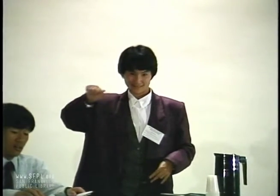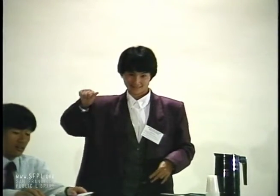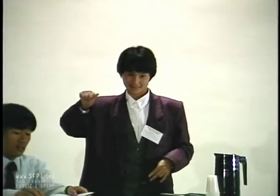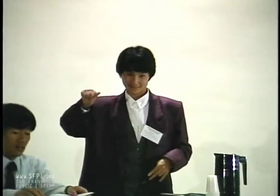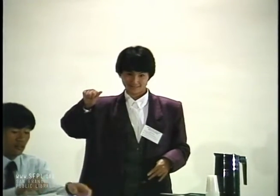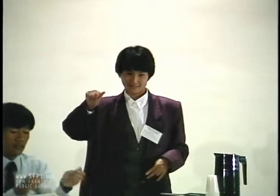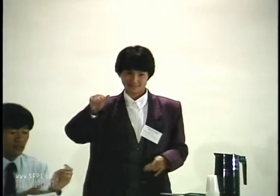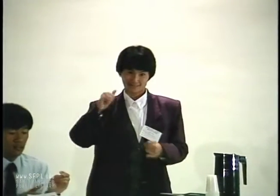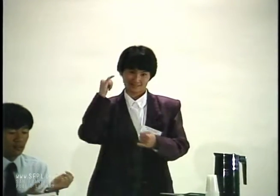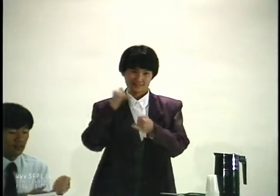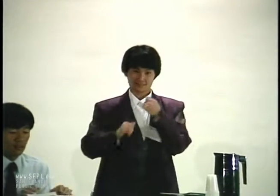My name is Linda